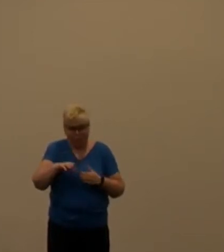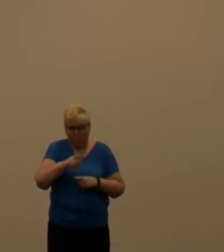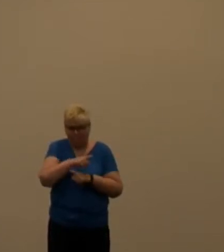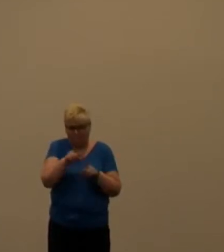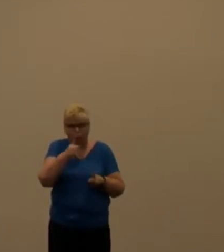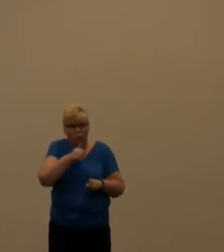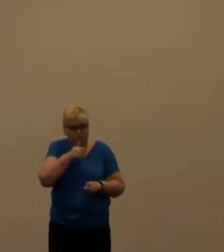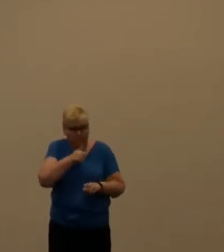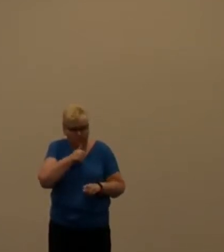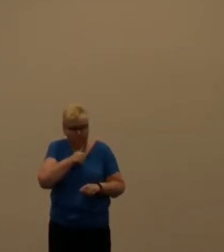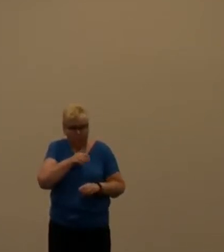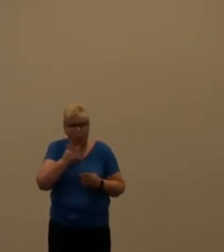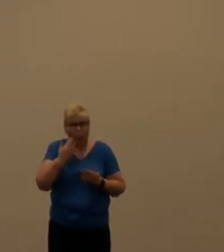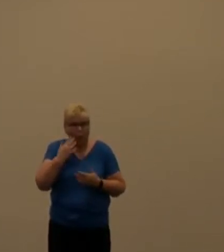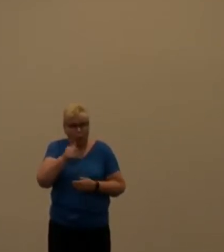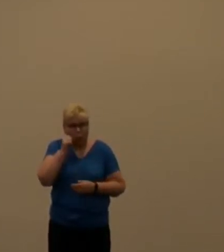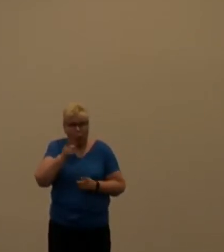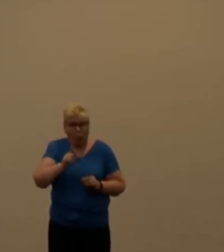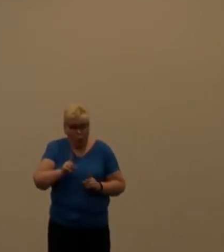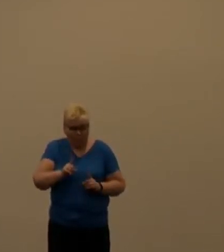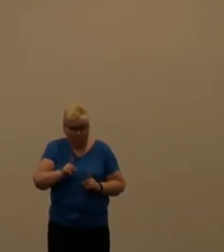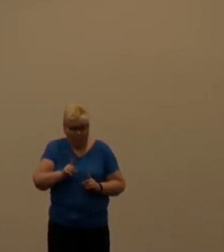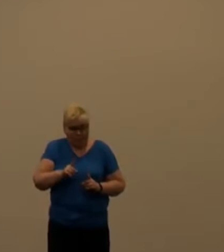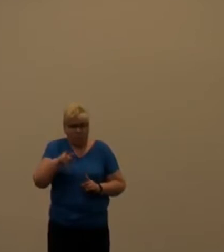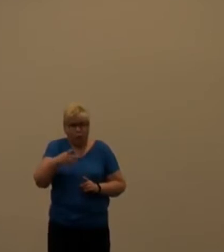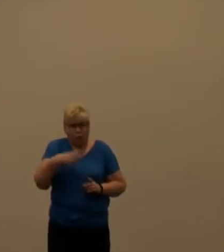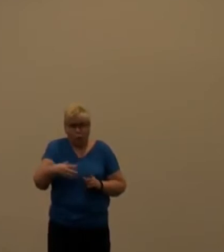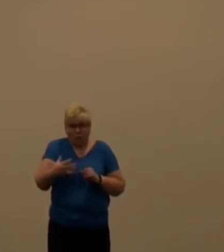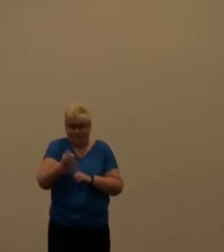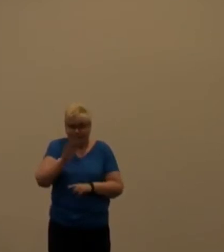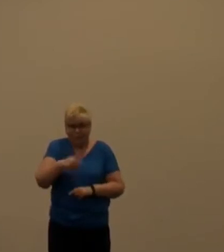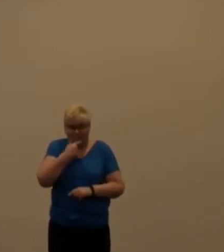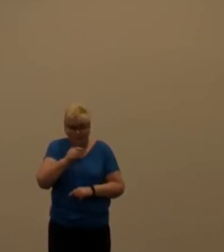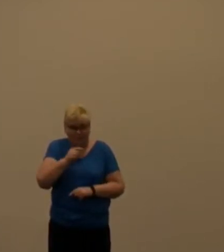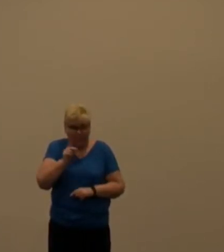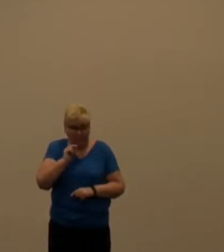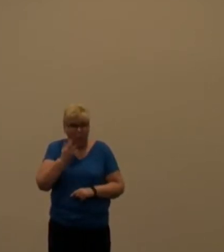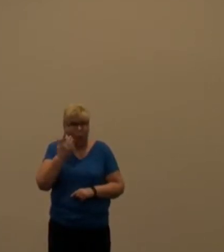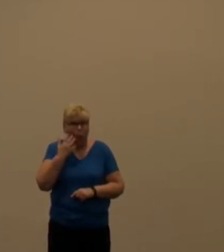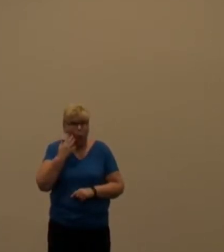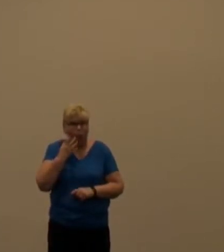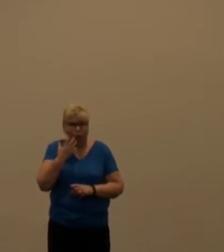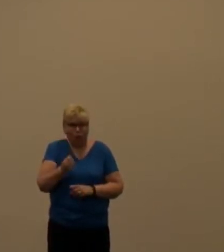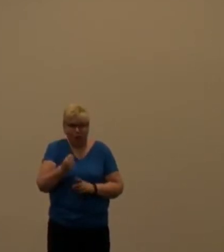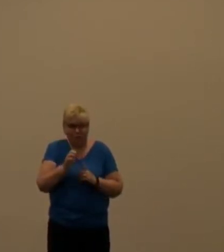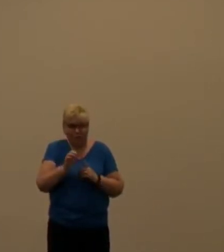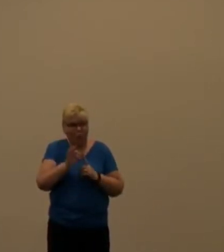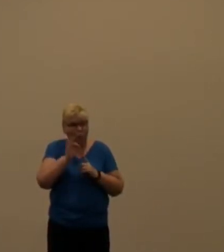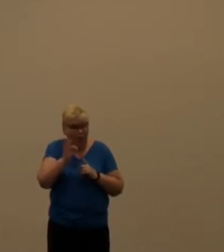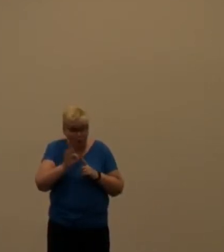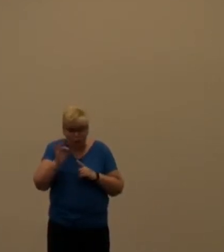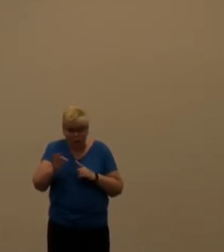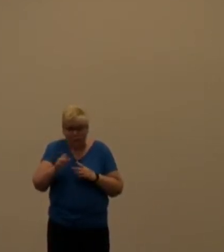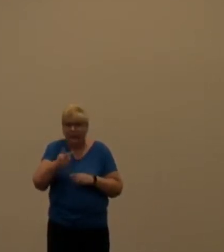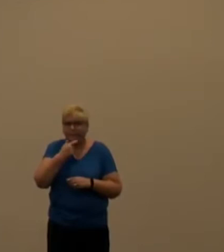have identified them, you also know what it is that you want to get from the people. Once you have concrete questions to ask, people